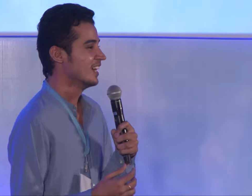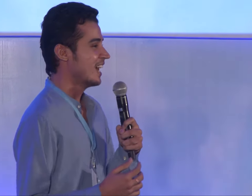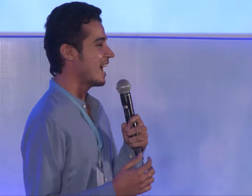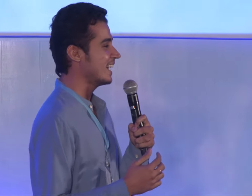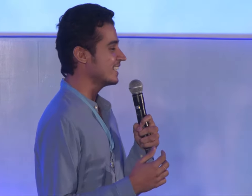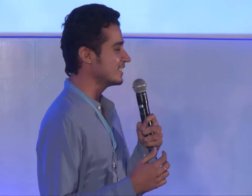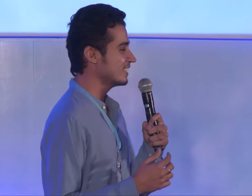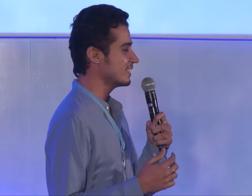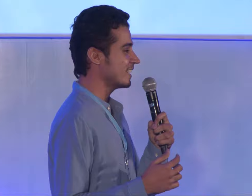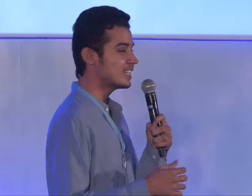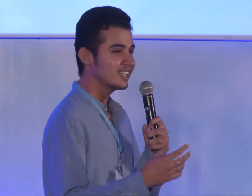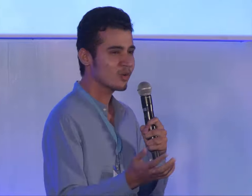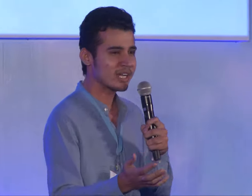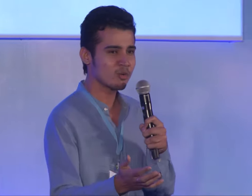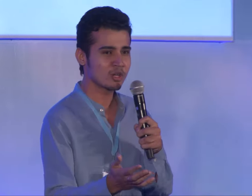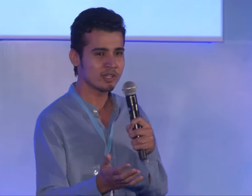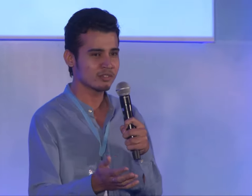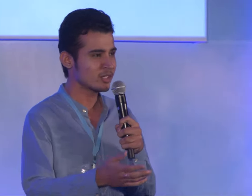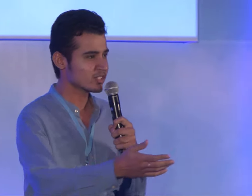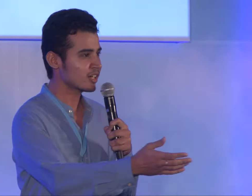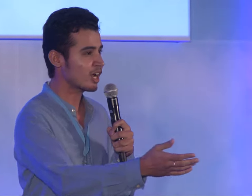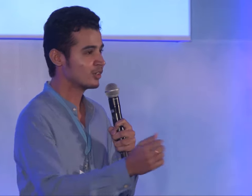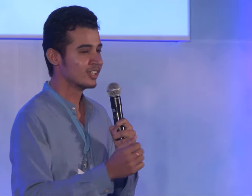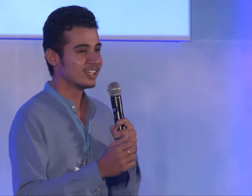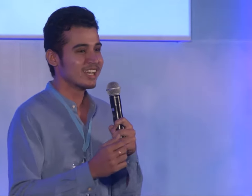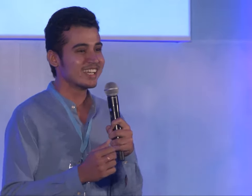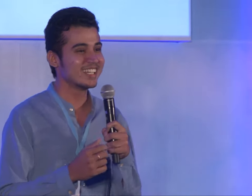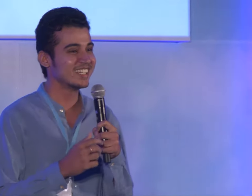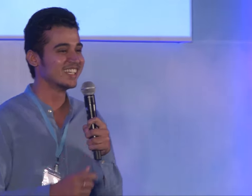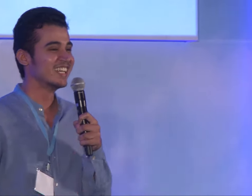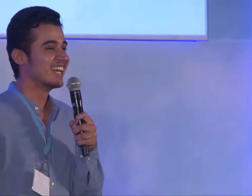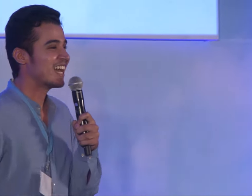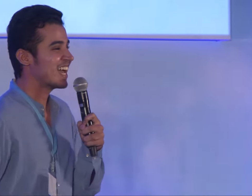you. And he's like, "Yeah, when do you want to begin? We can start now."